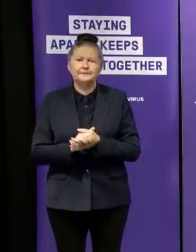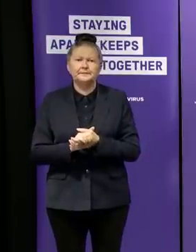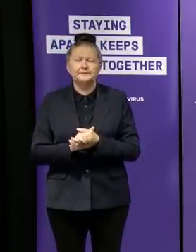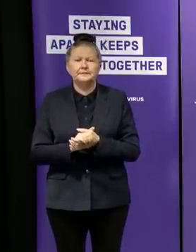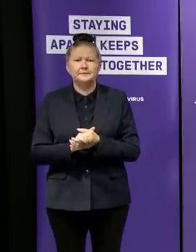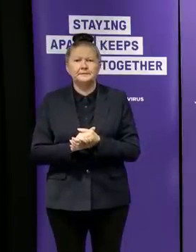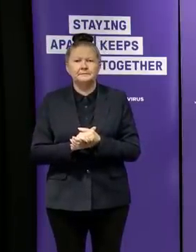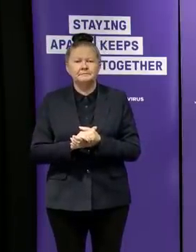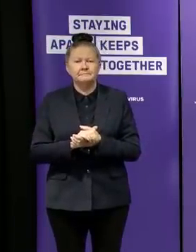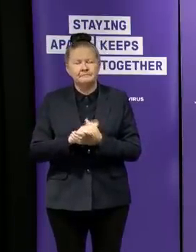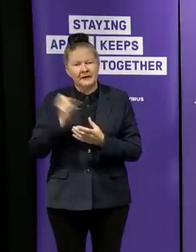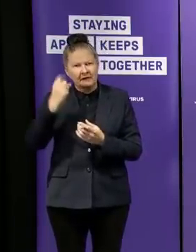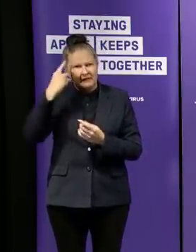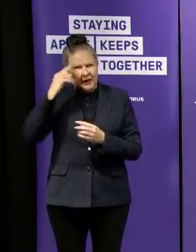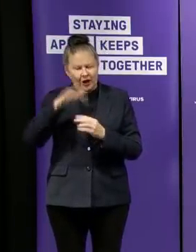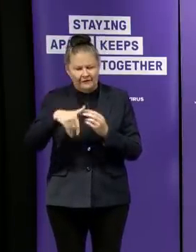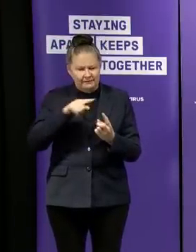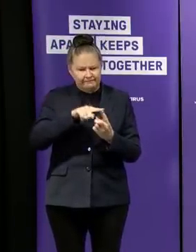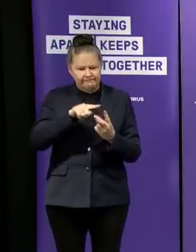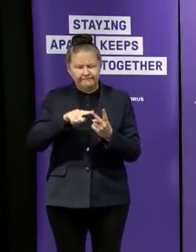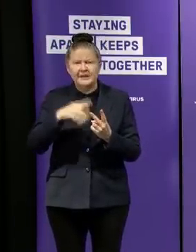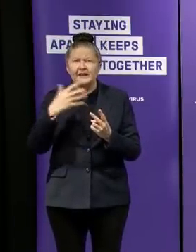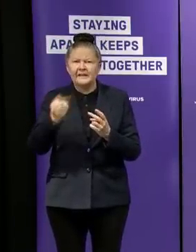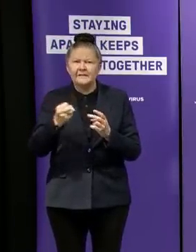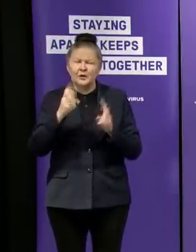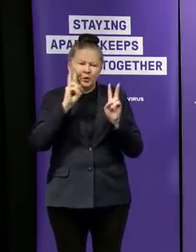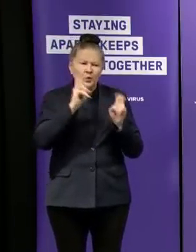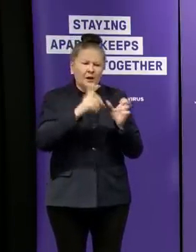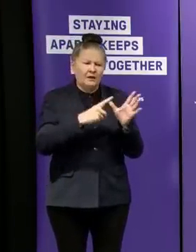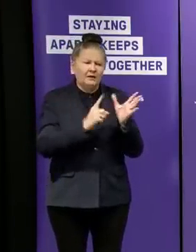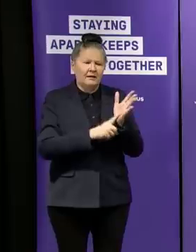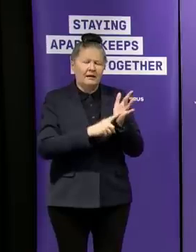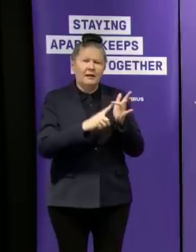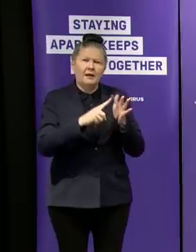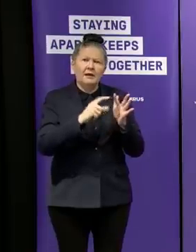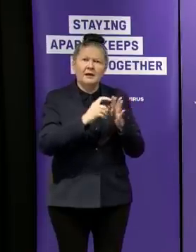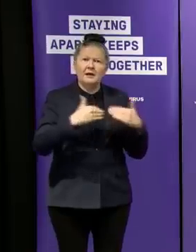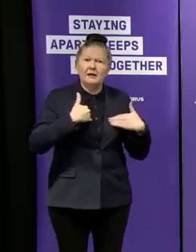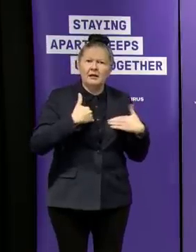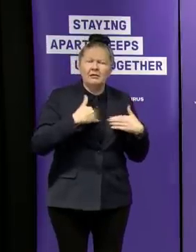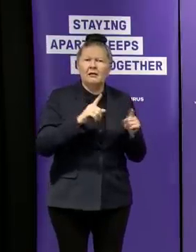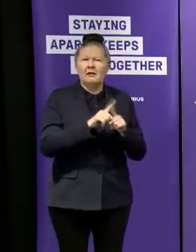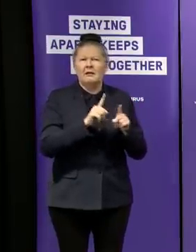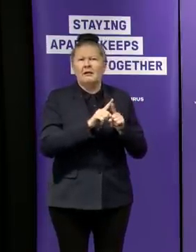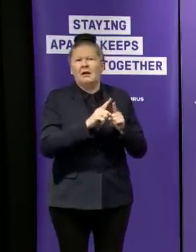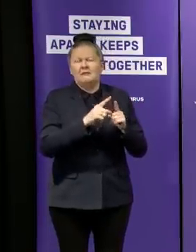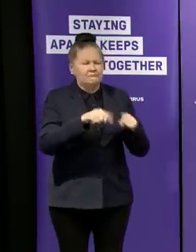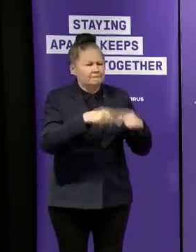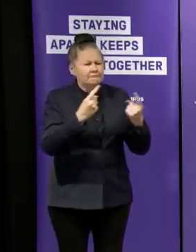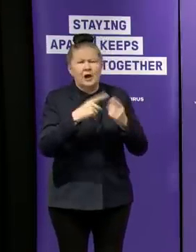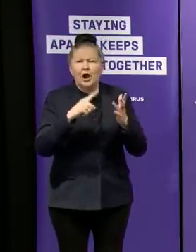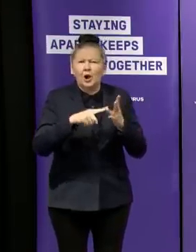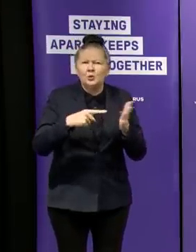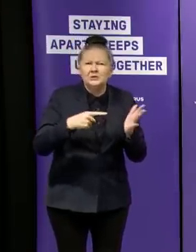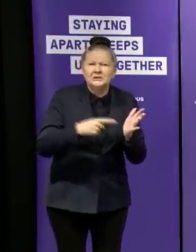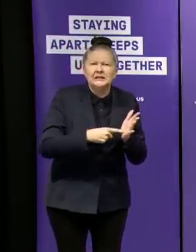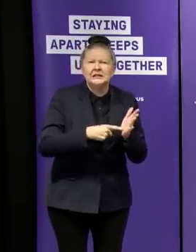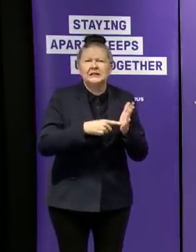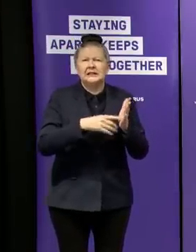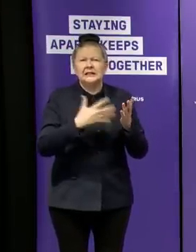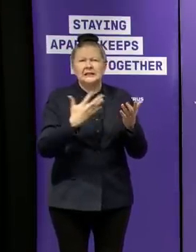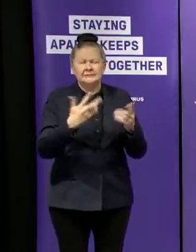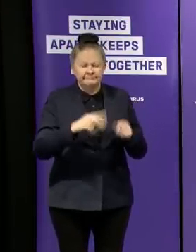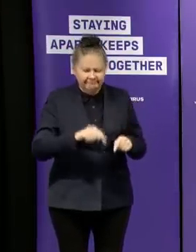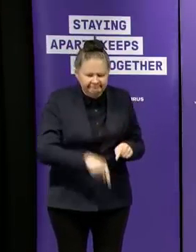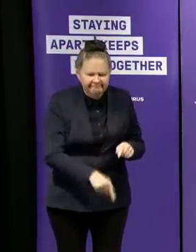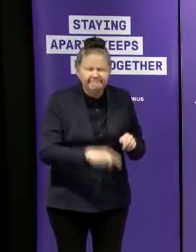particular areas, particularly allied health professionals, give you an update on statewide testing, and just bring our